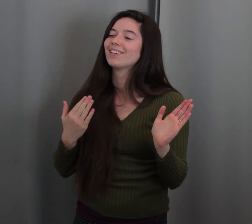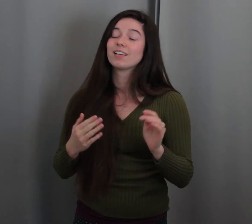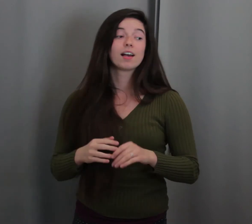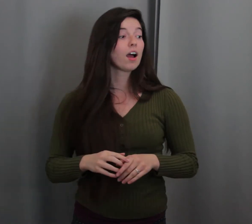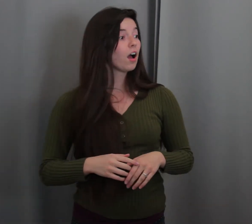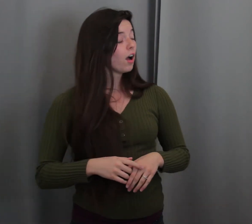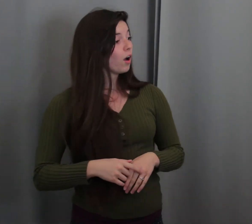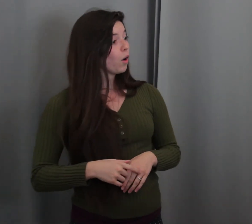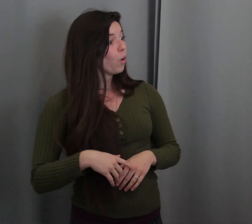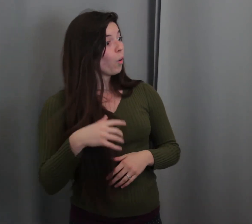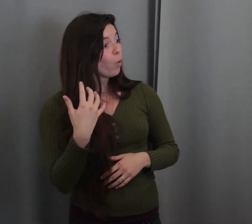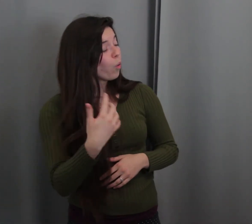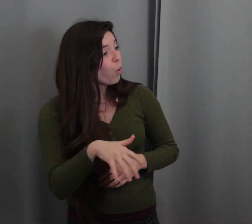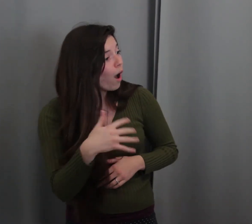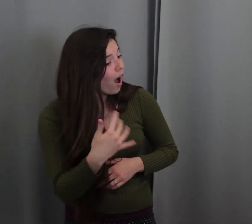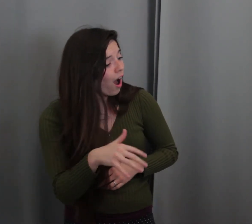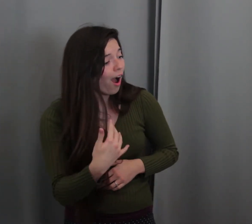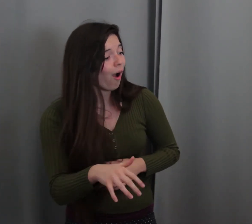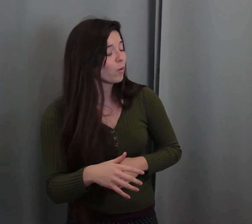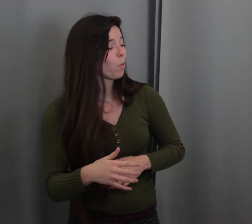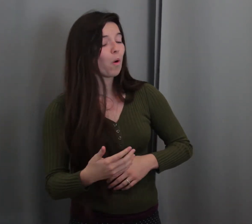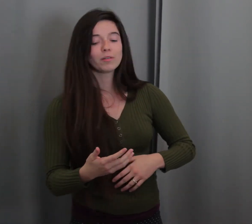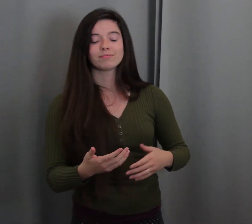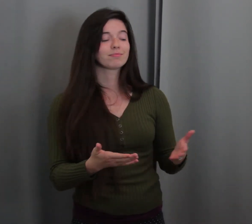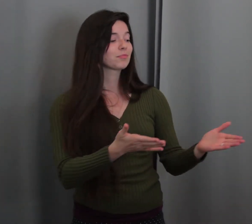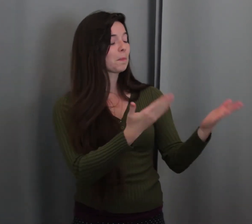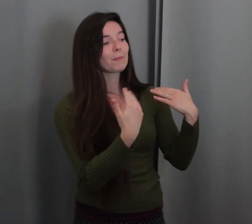man was out on the porch.